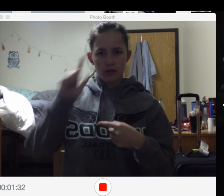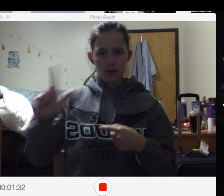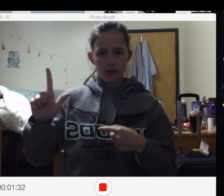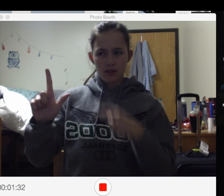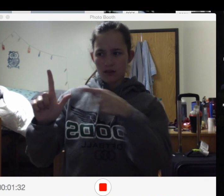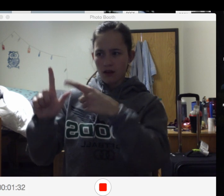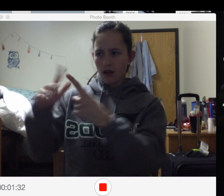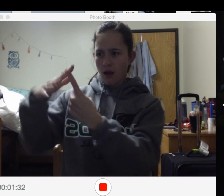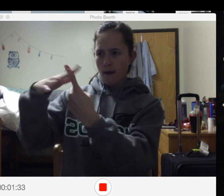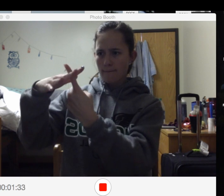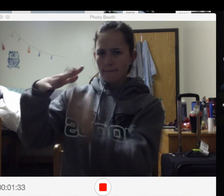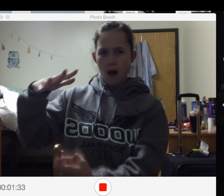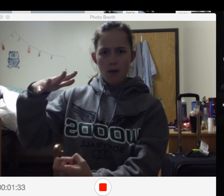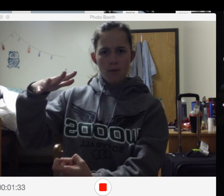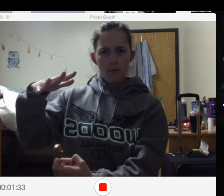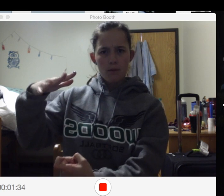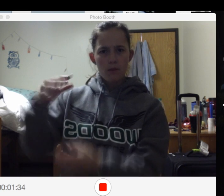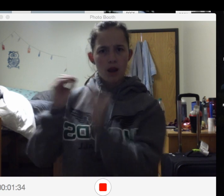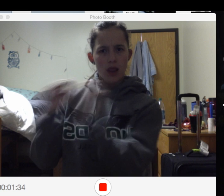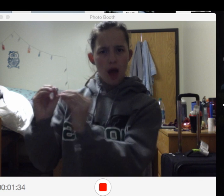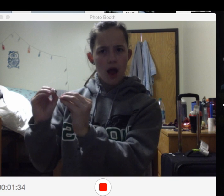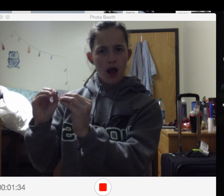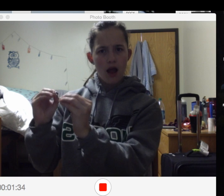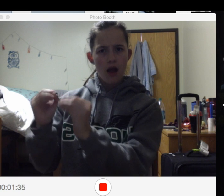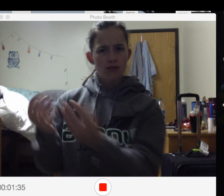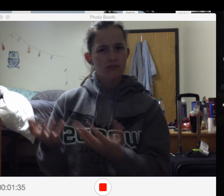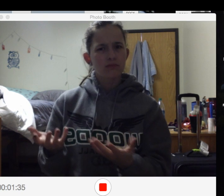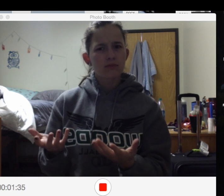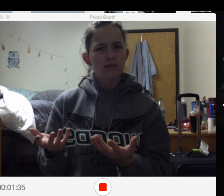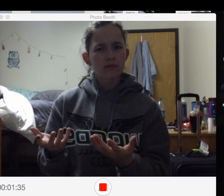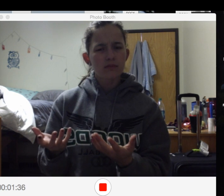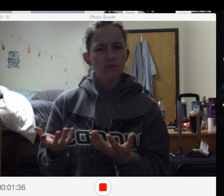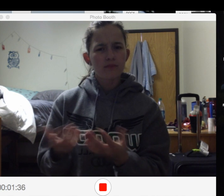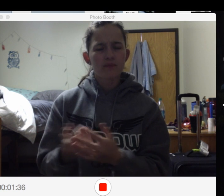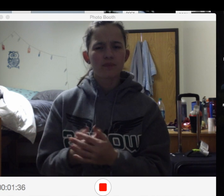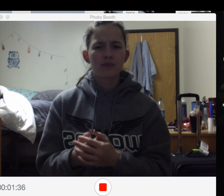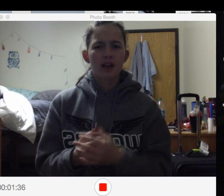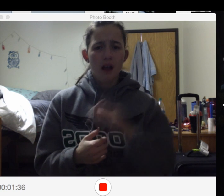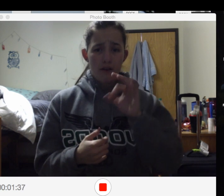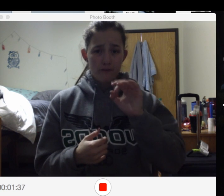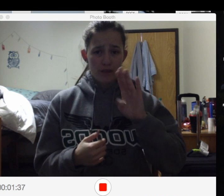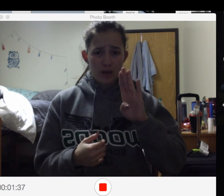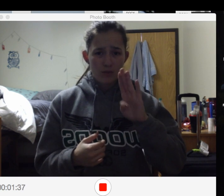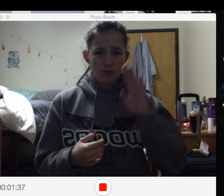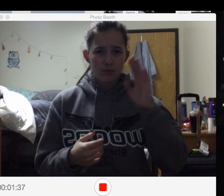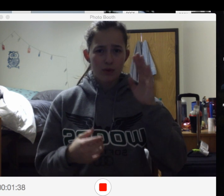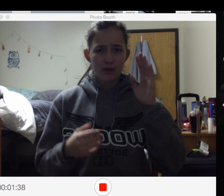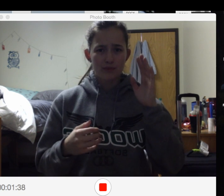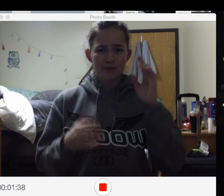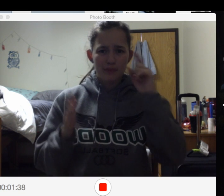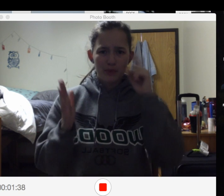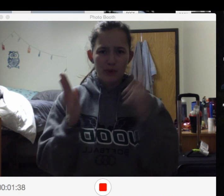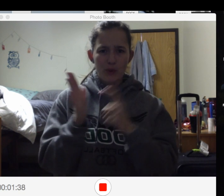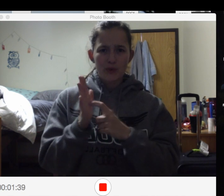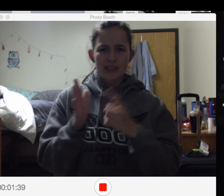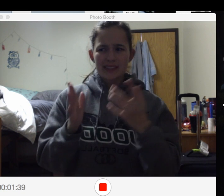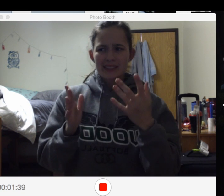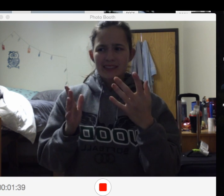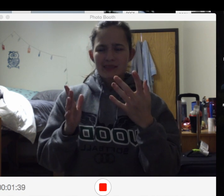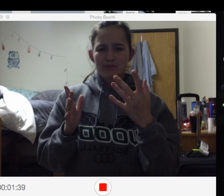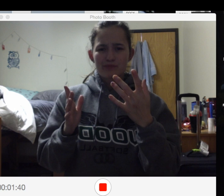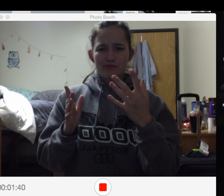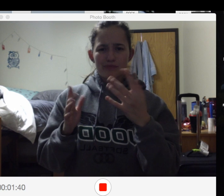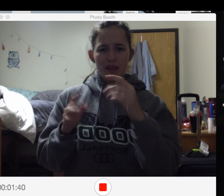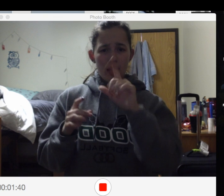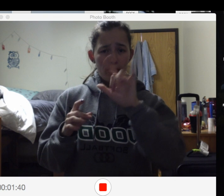feed. And what it turned out was going on was that Facebook was looking at which links I clicked on. And it